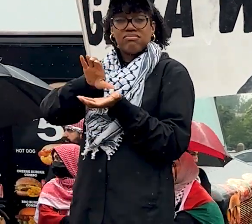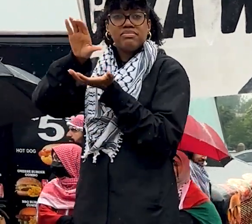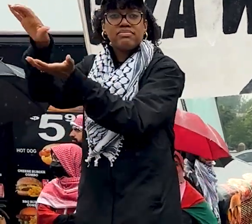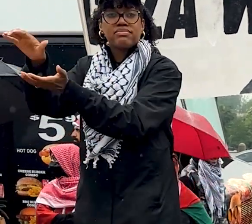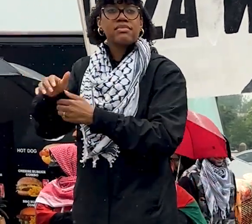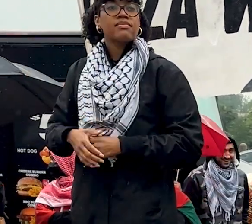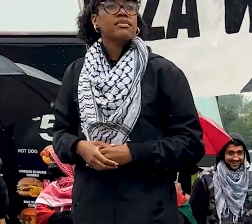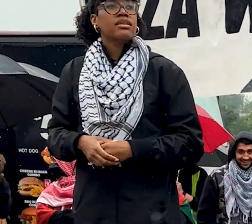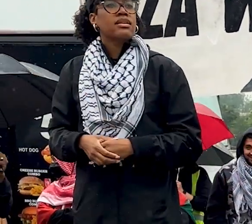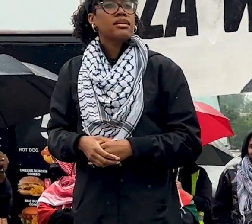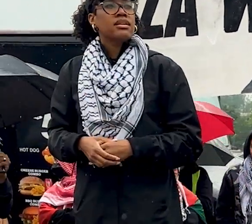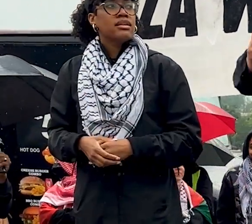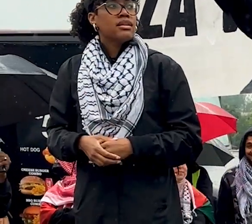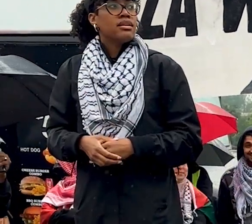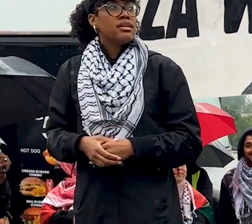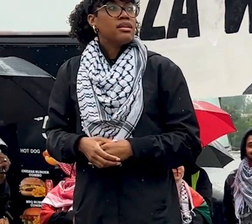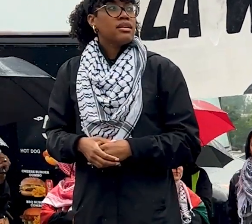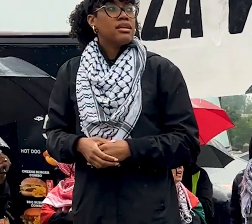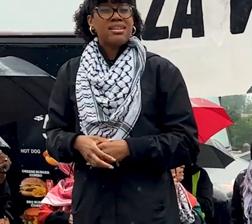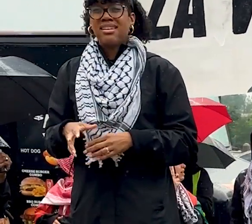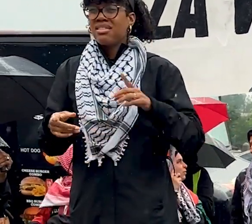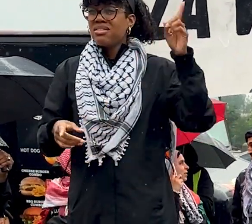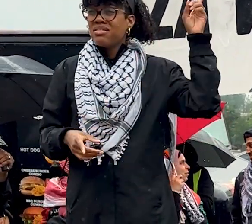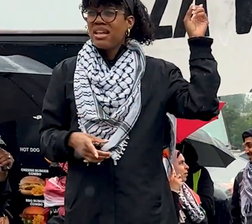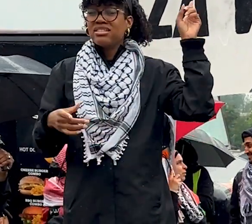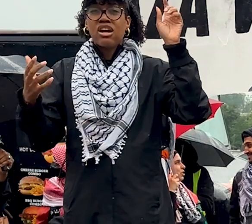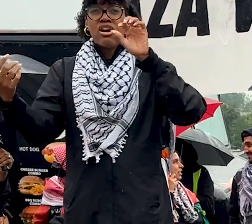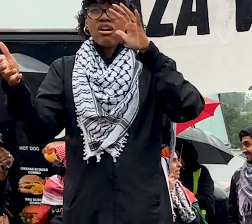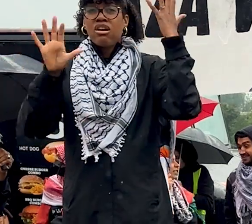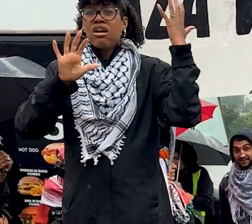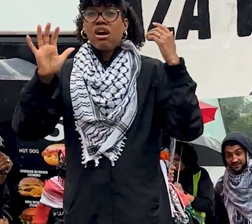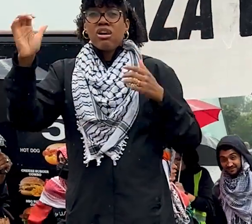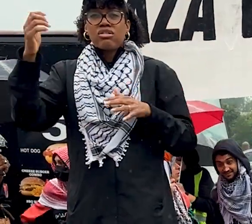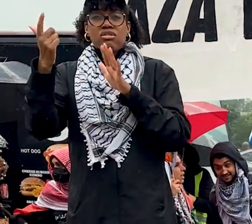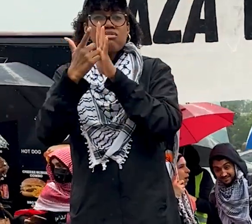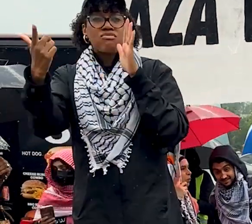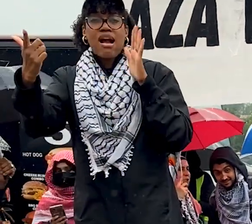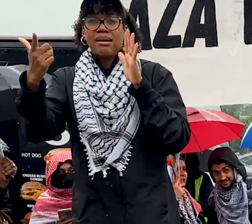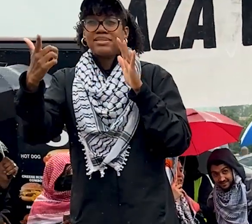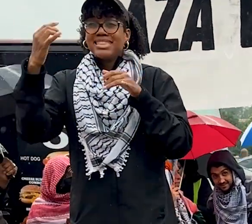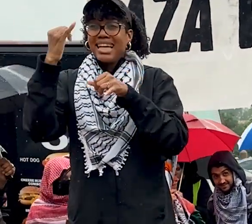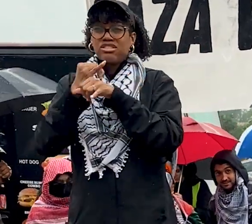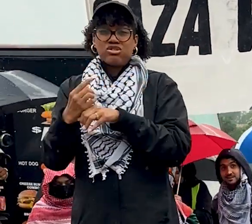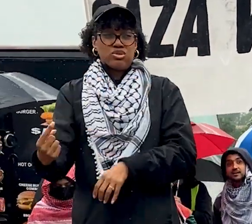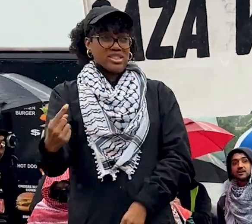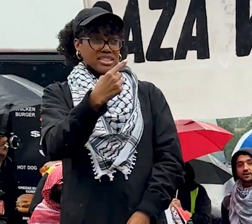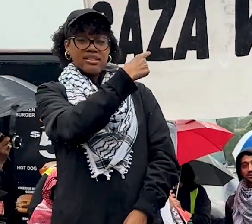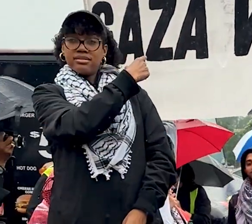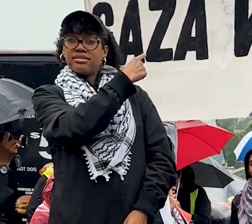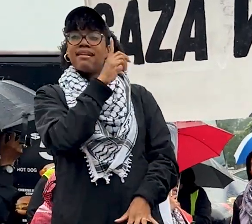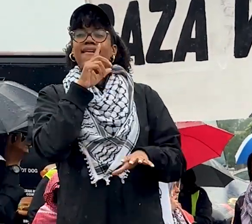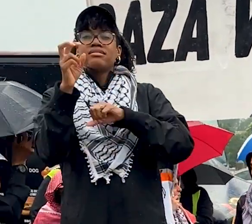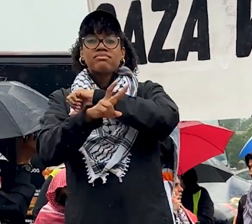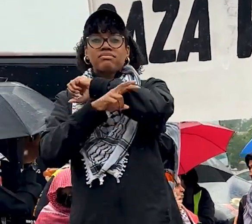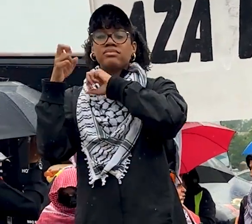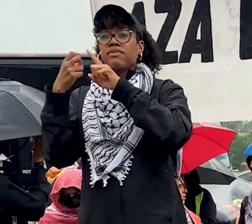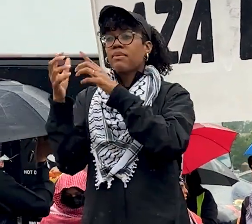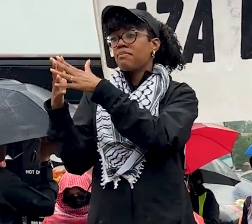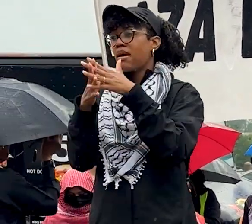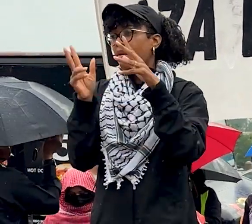We just, this corrupt institution that is being hijacked from the American